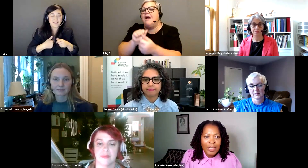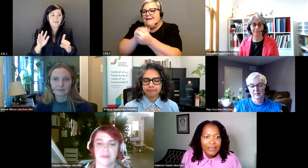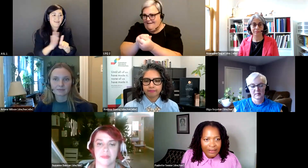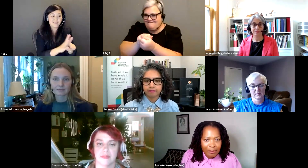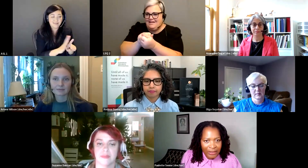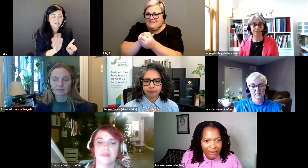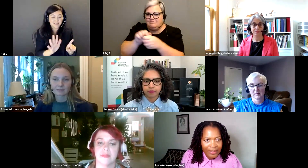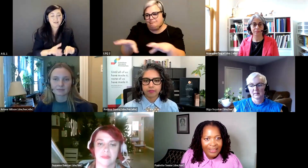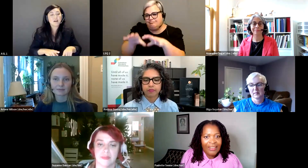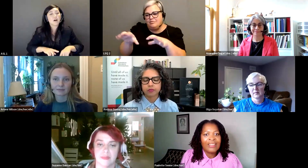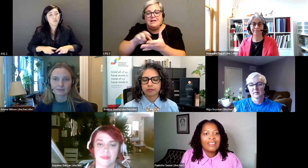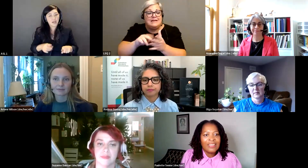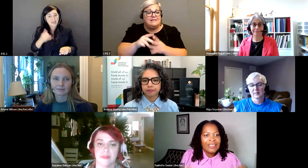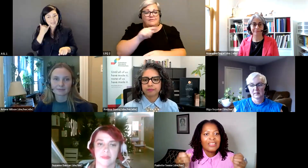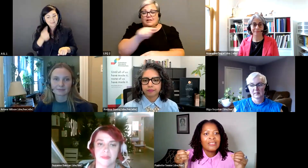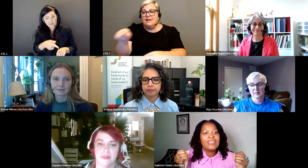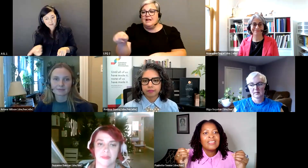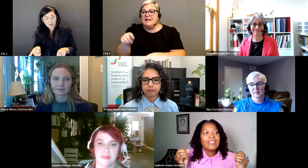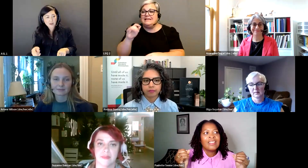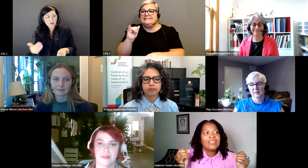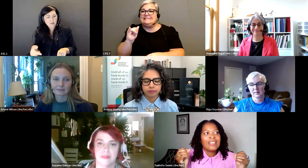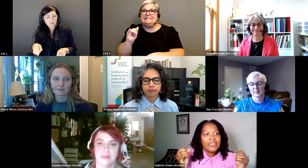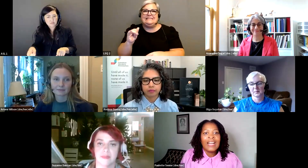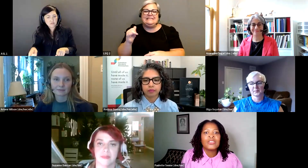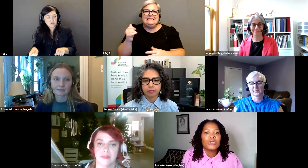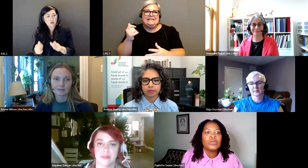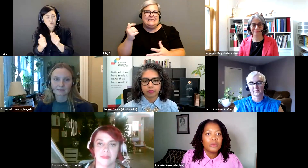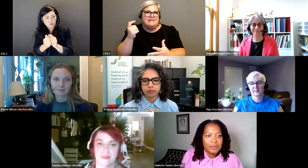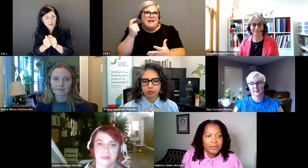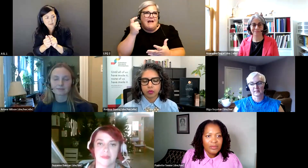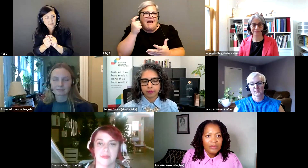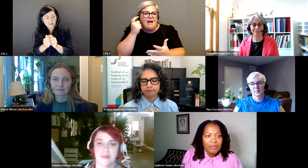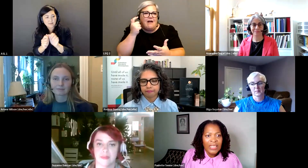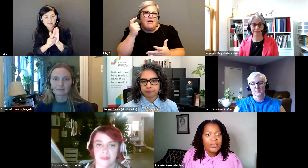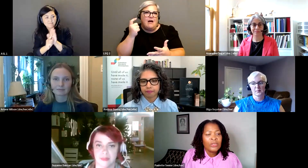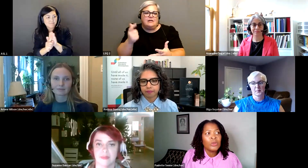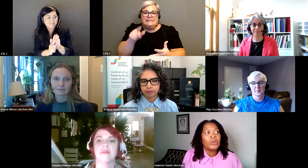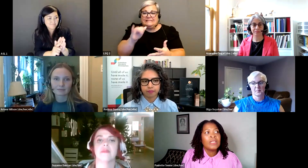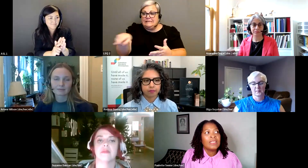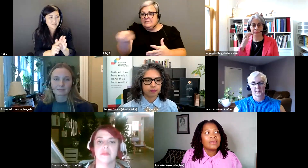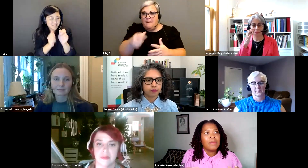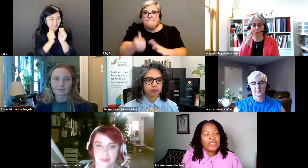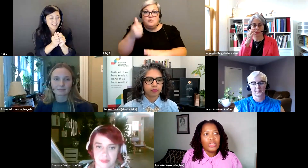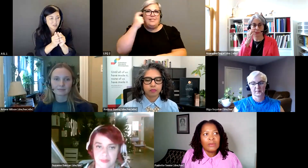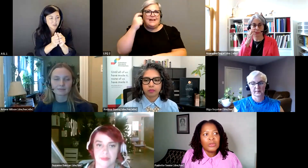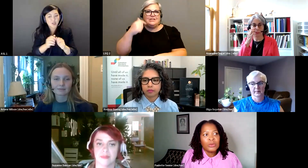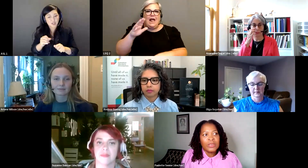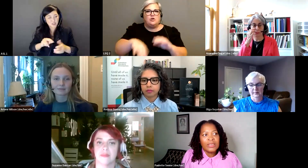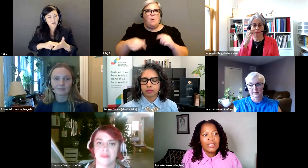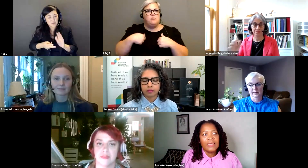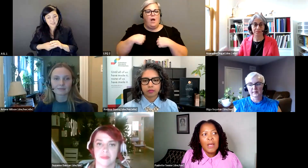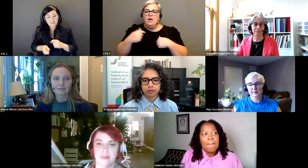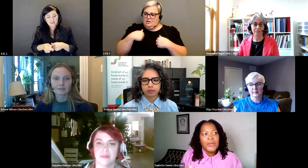even smarter than me, on things that they're hired to do. And so it's my job